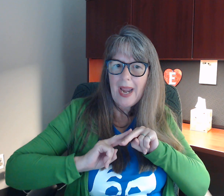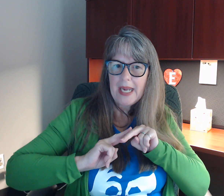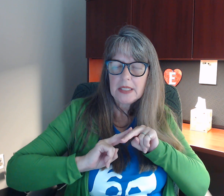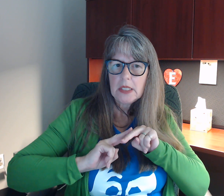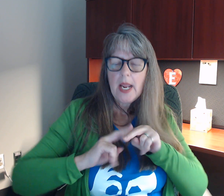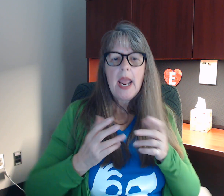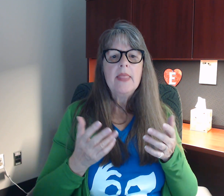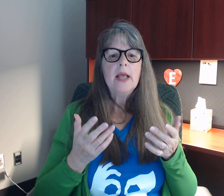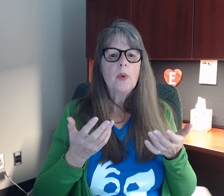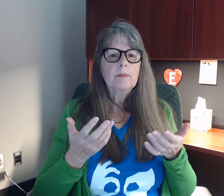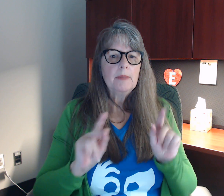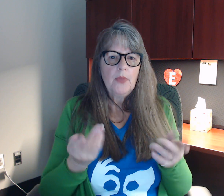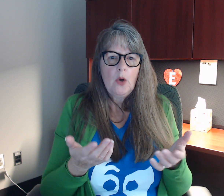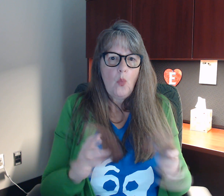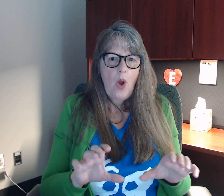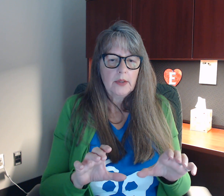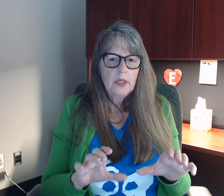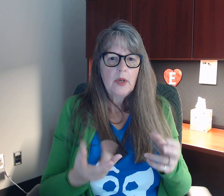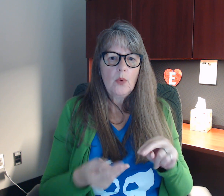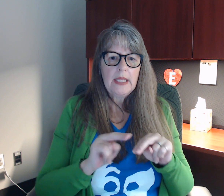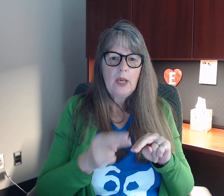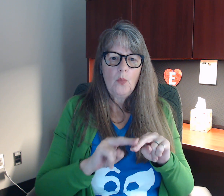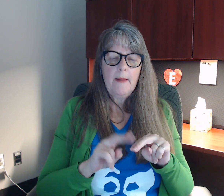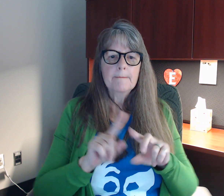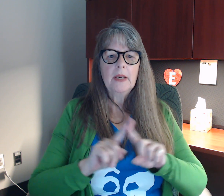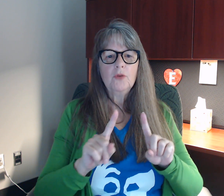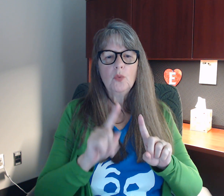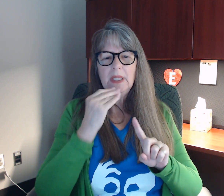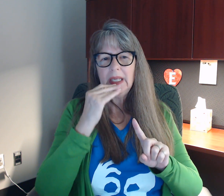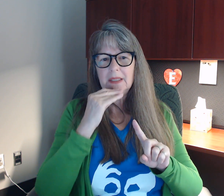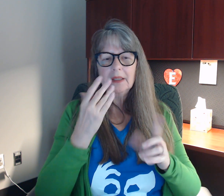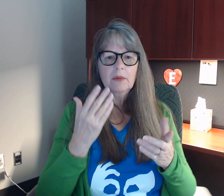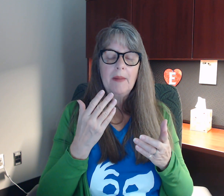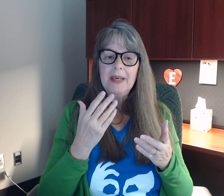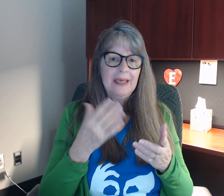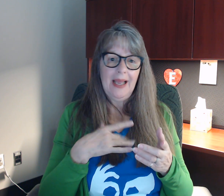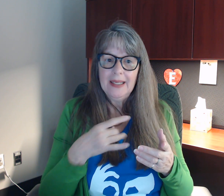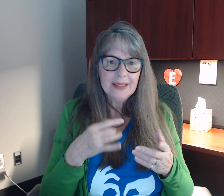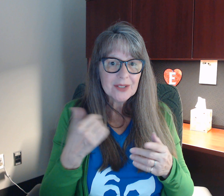weight. And that's what people, they don't want. They don't want to gain weight. But if you eat, I liked it